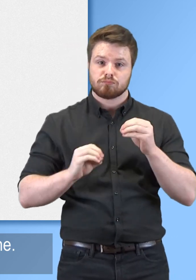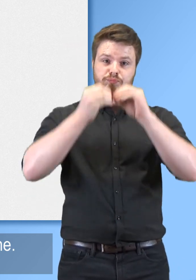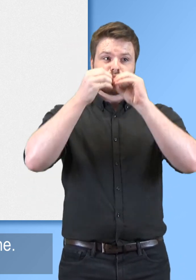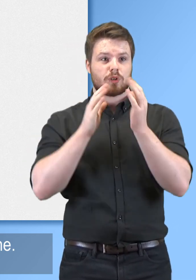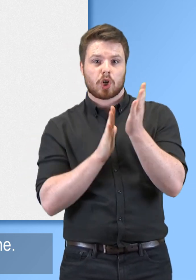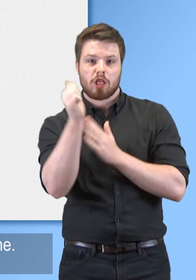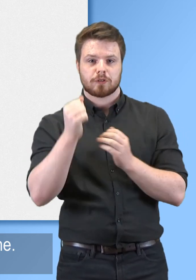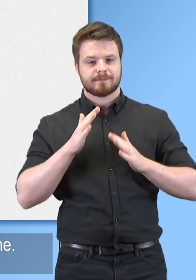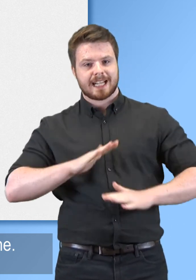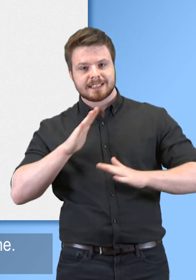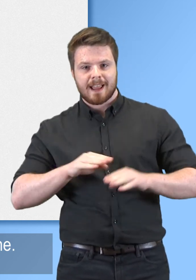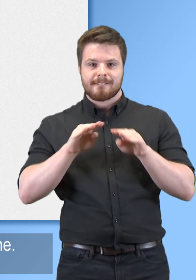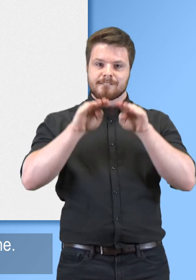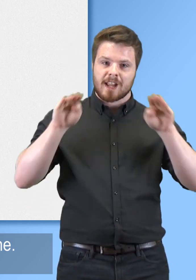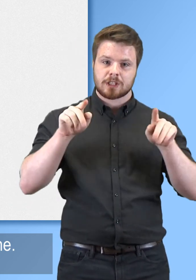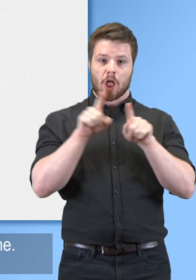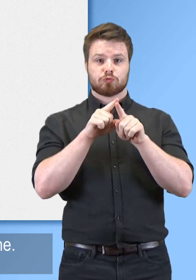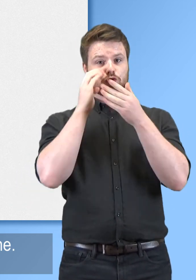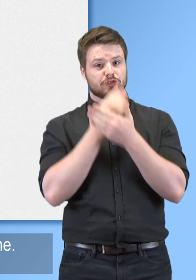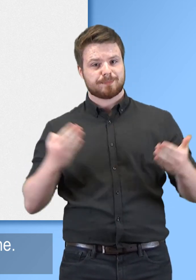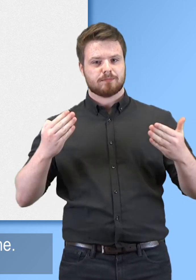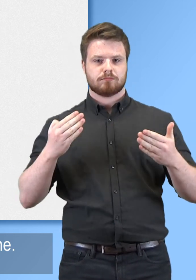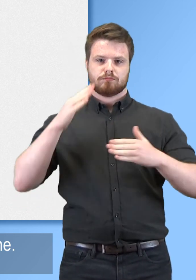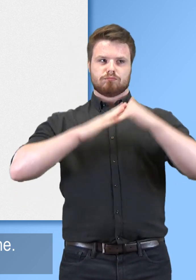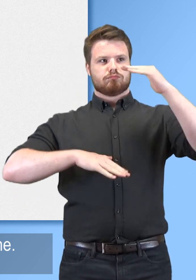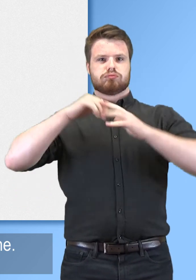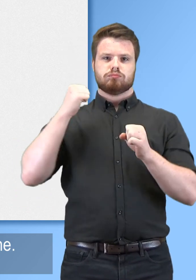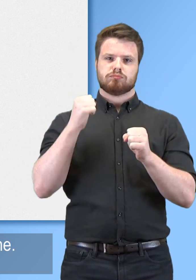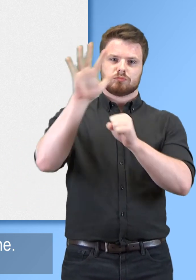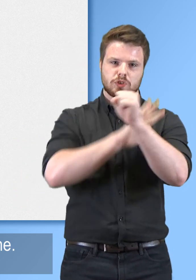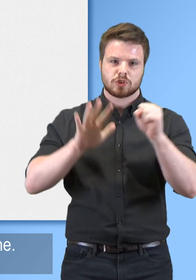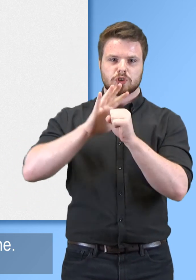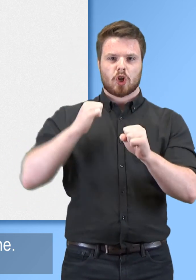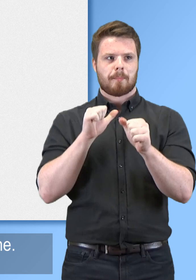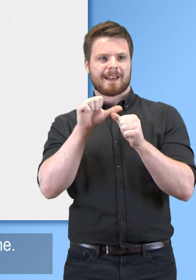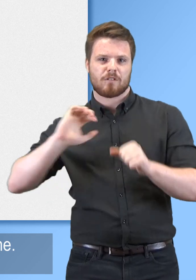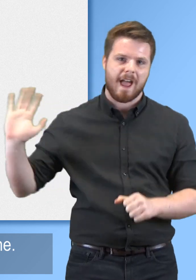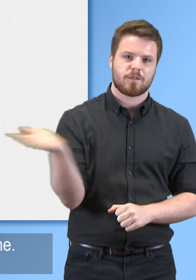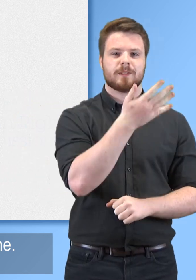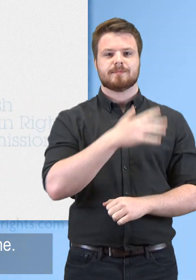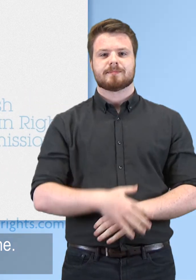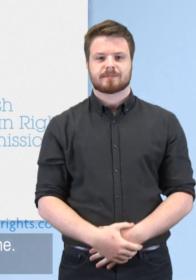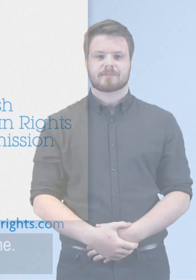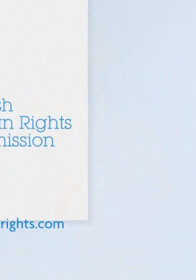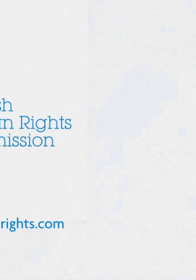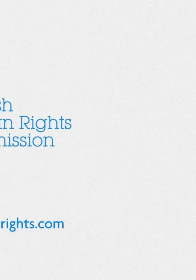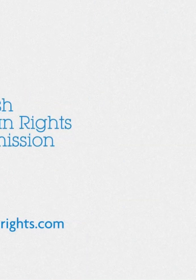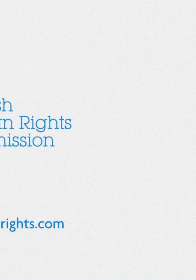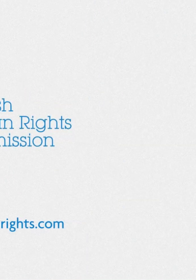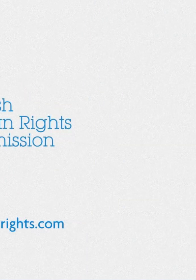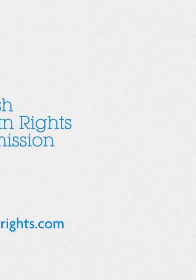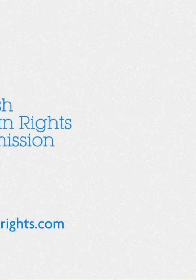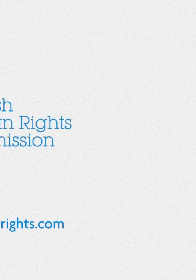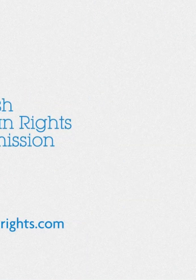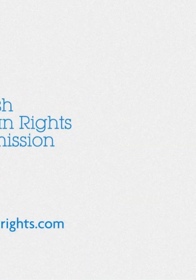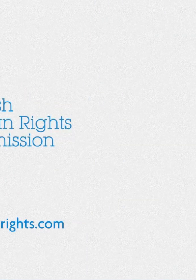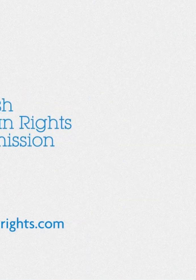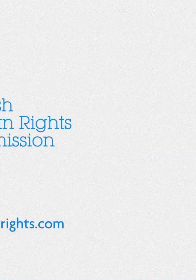for everyone. Find out more at www.scottishhumanrights.com.